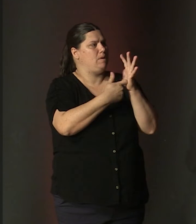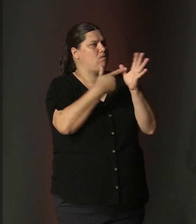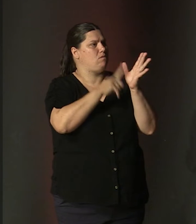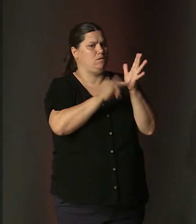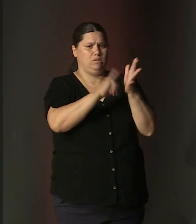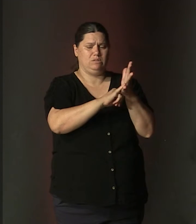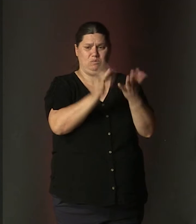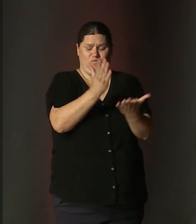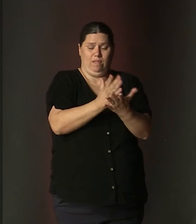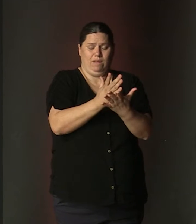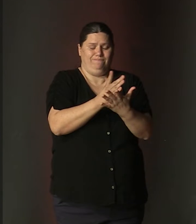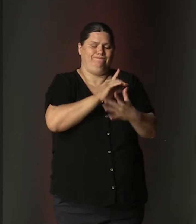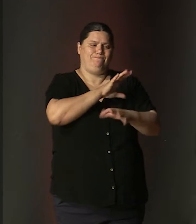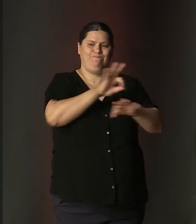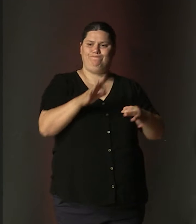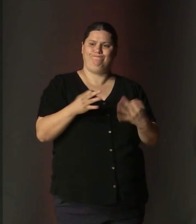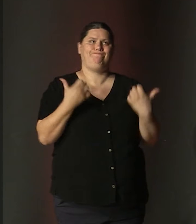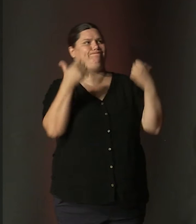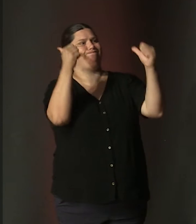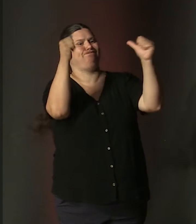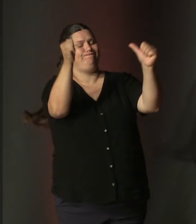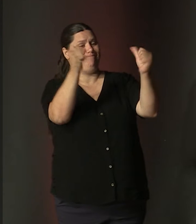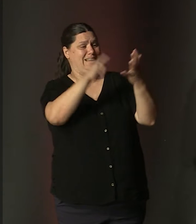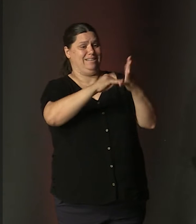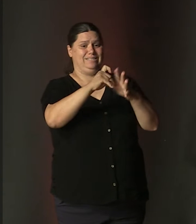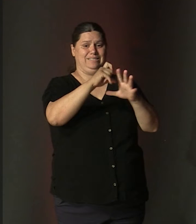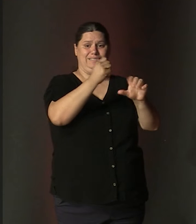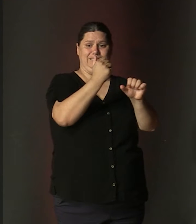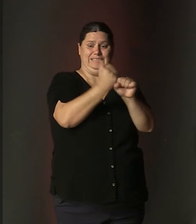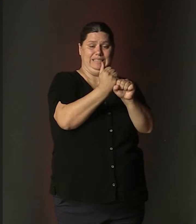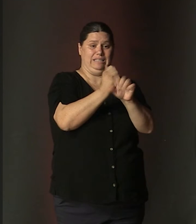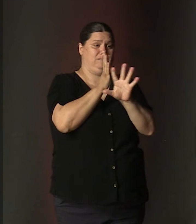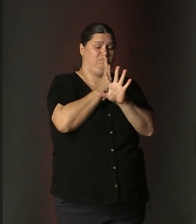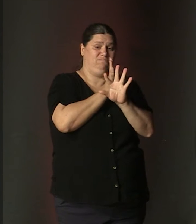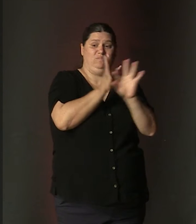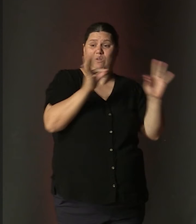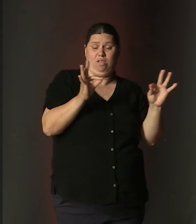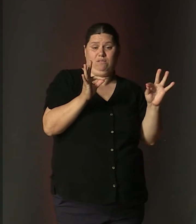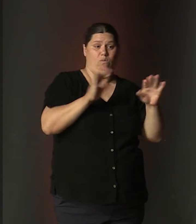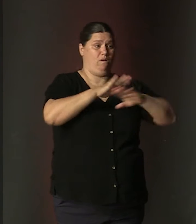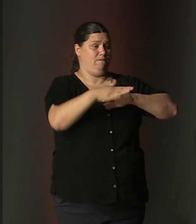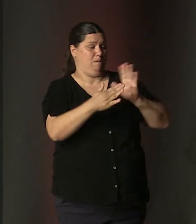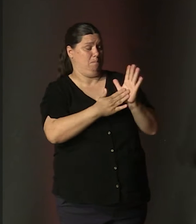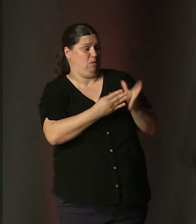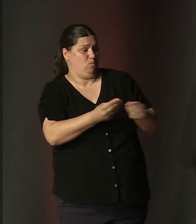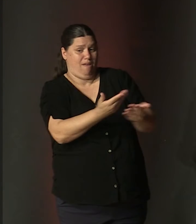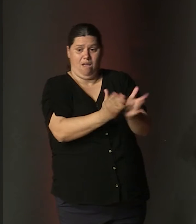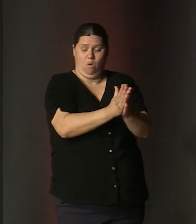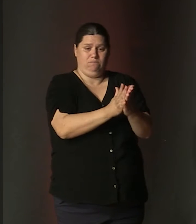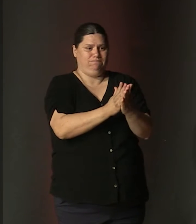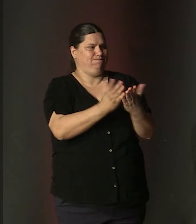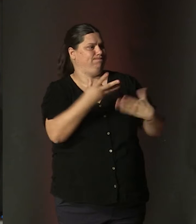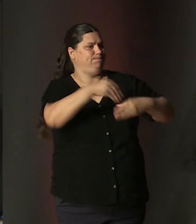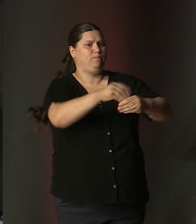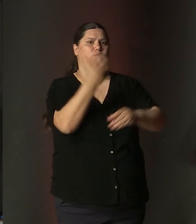Ultimately, however, we were unsuccessful, and the SDGs are silent on how, if at all, minerals can be part of our future sustainable